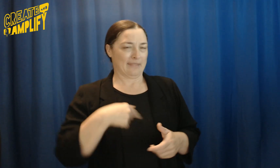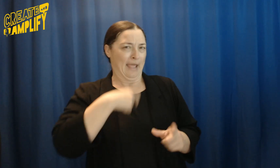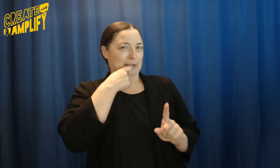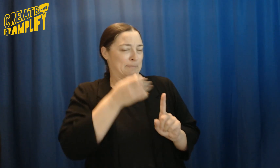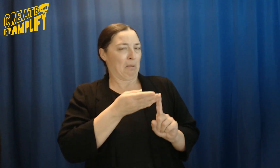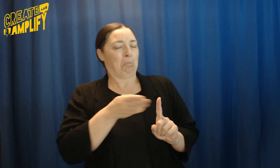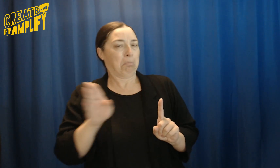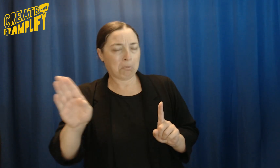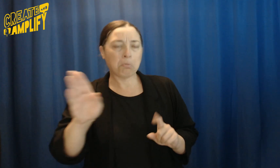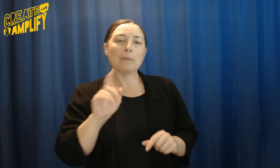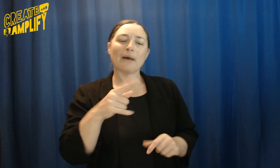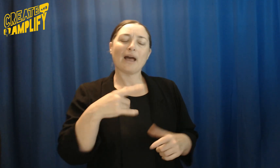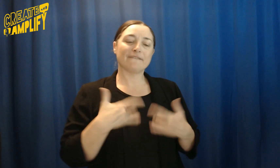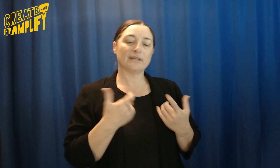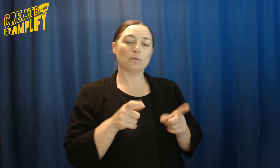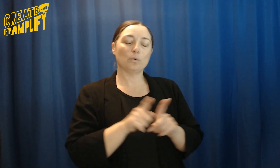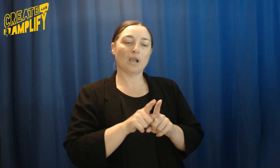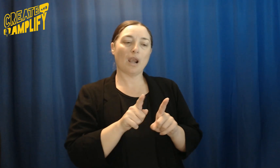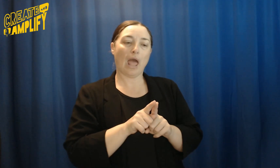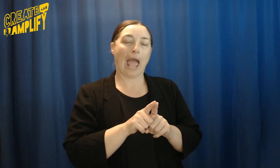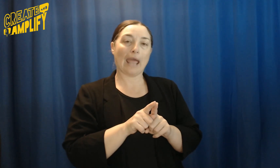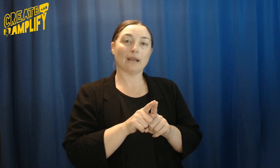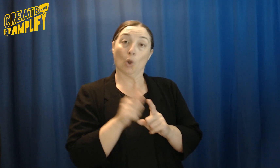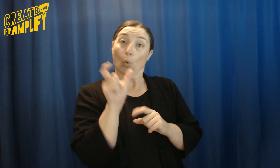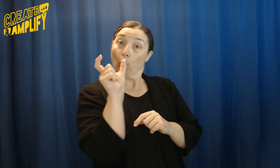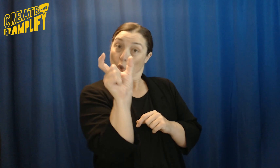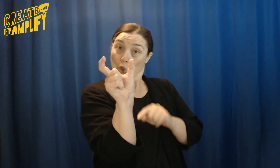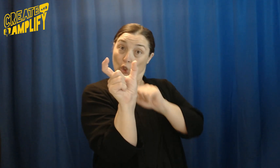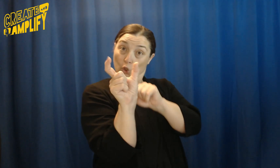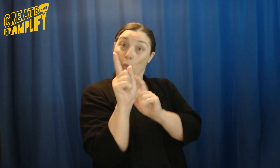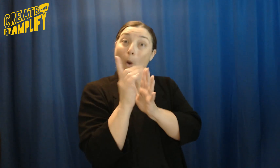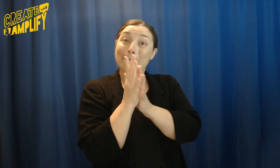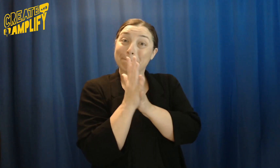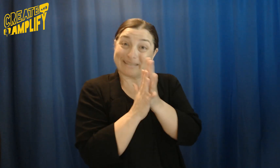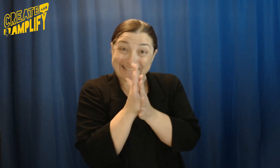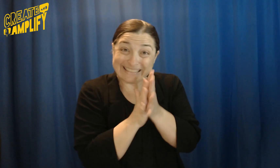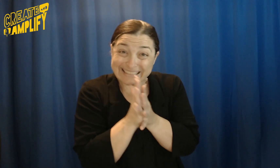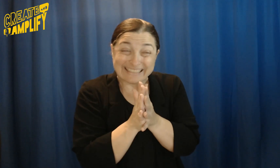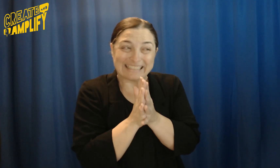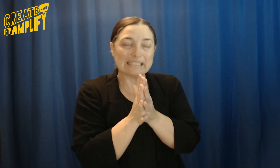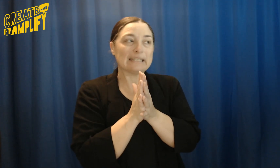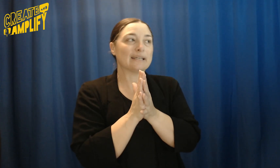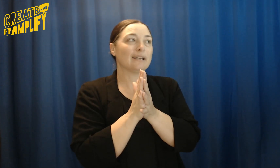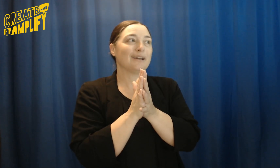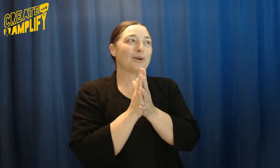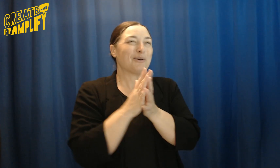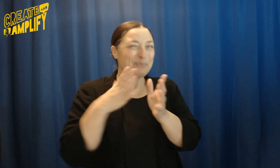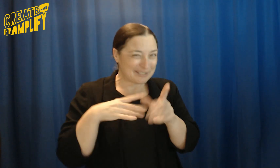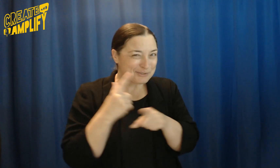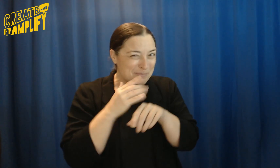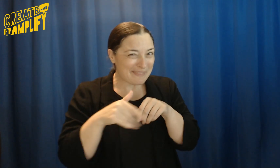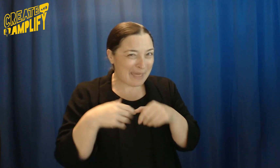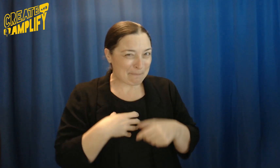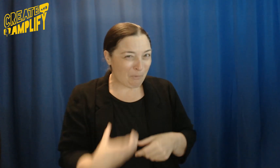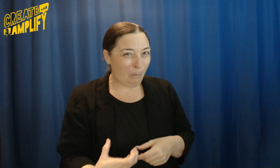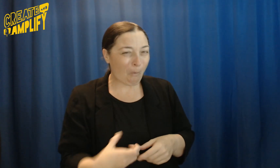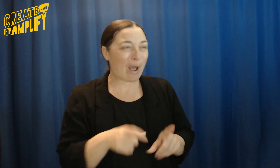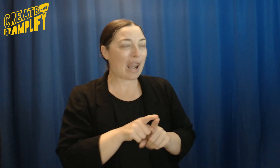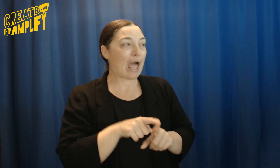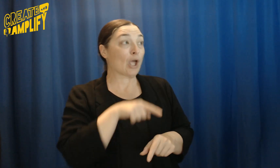I feel like the meaning of words is something we do not talk about enough. like you're calling with a lived